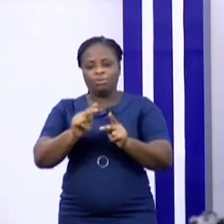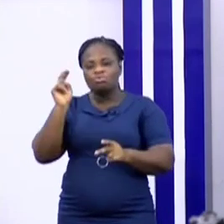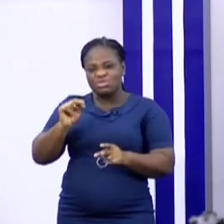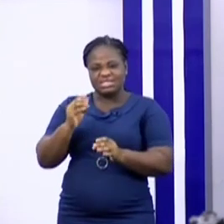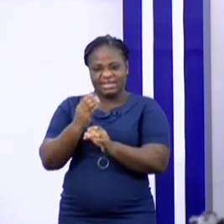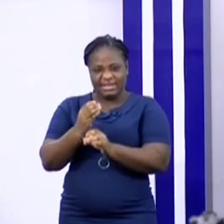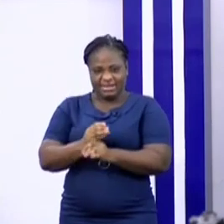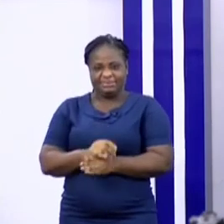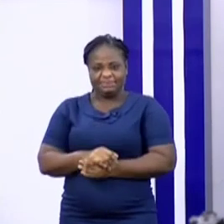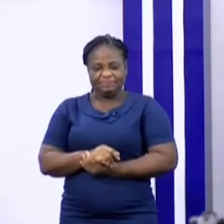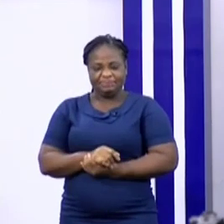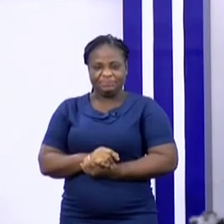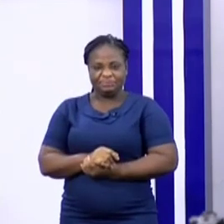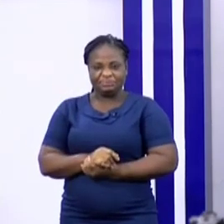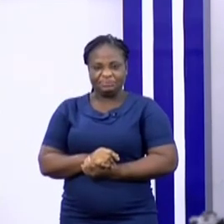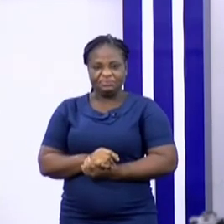care.